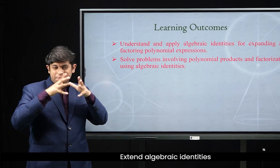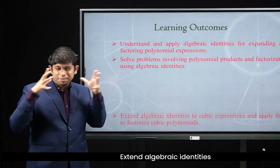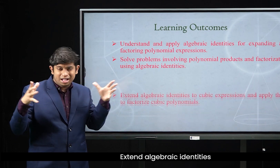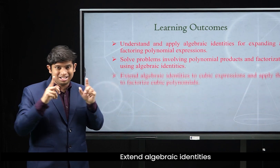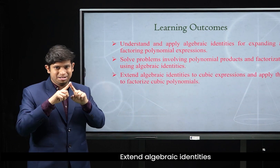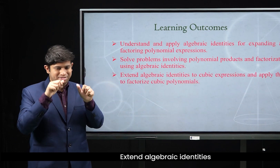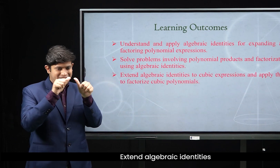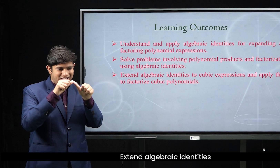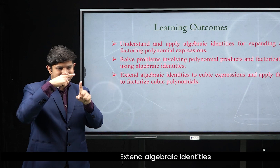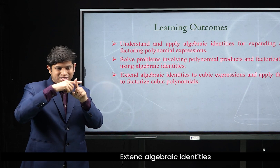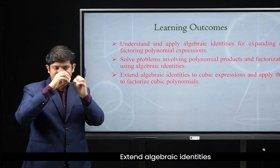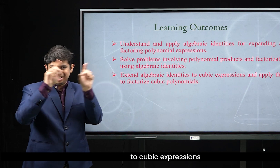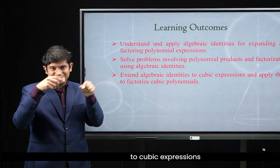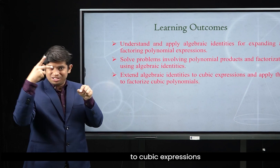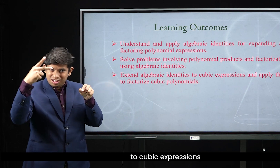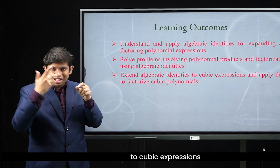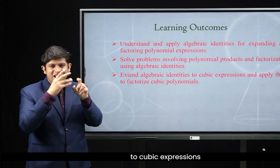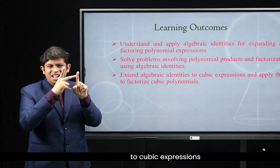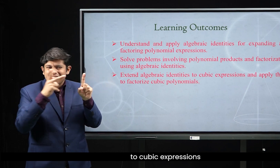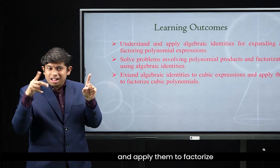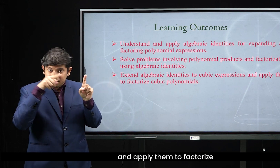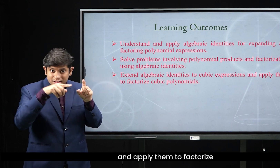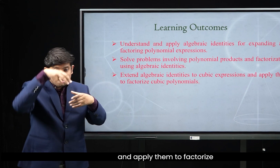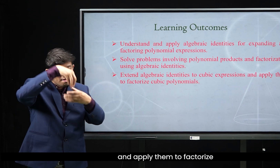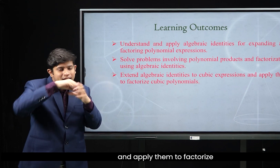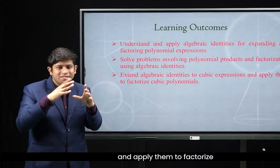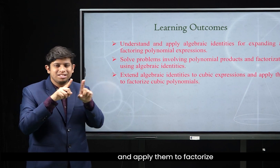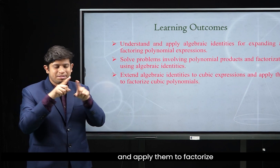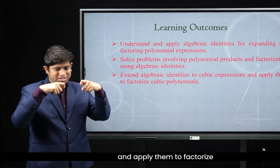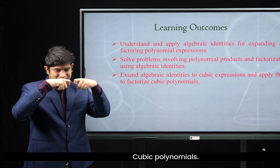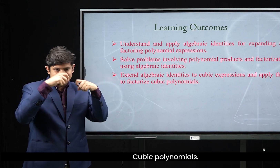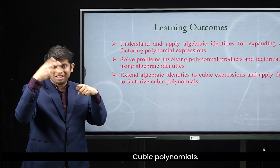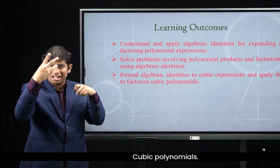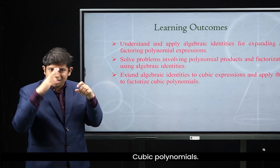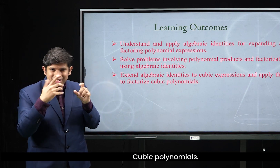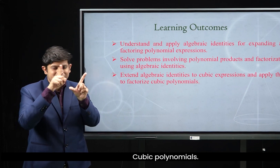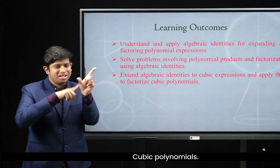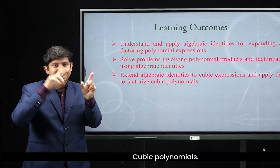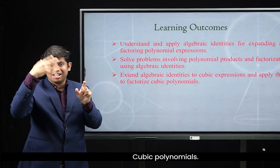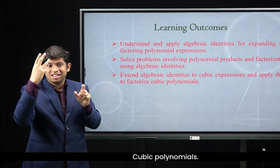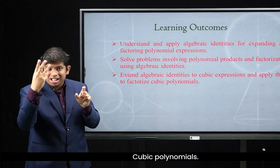Extend algebraic identities to cubic expressions and apply them to factorize cubic polynomials.